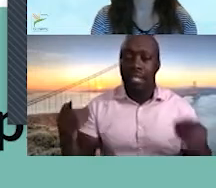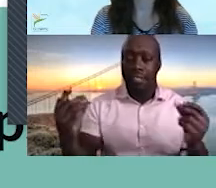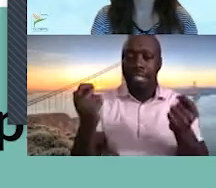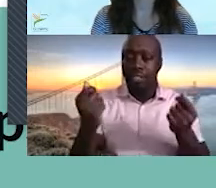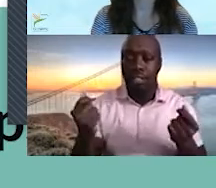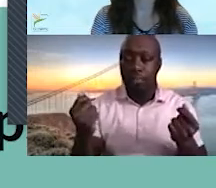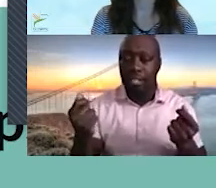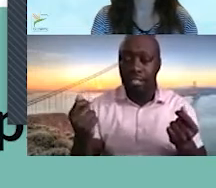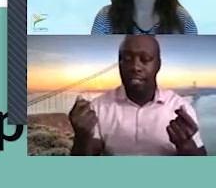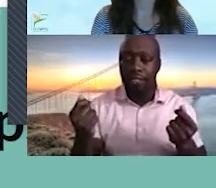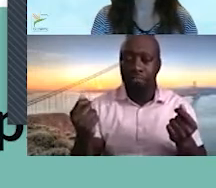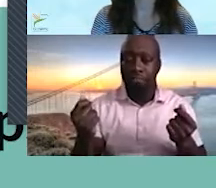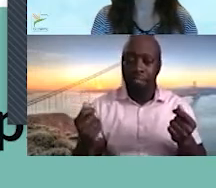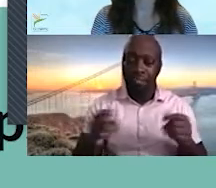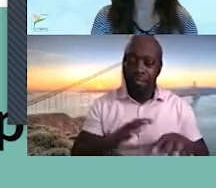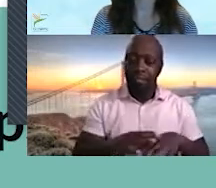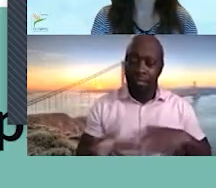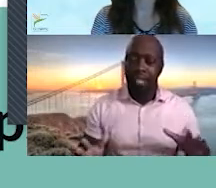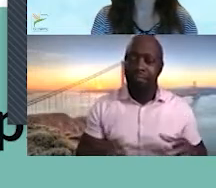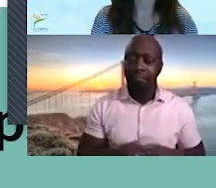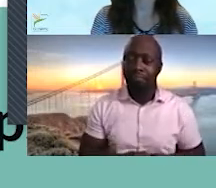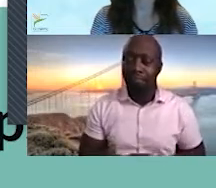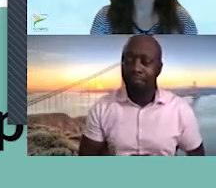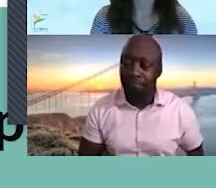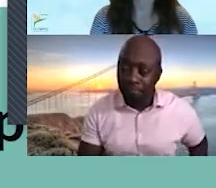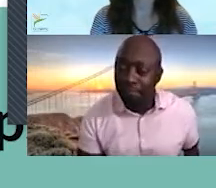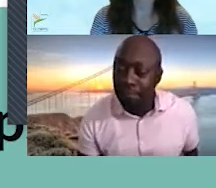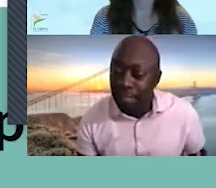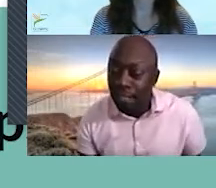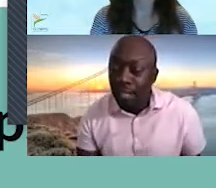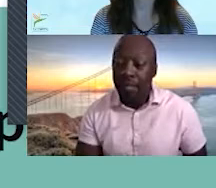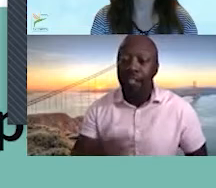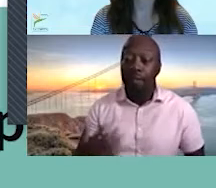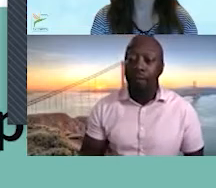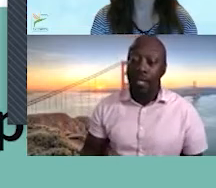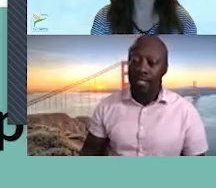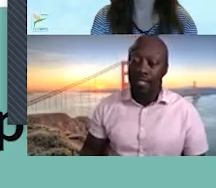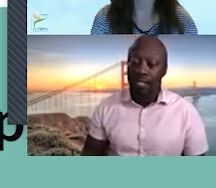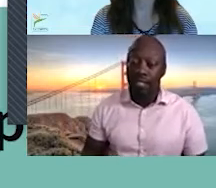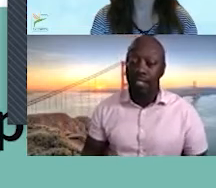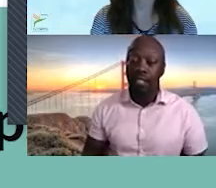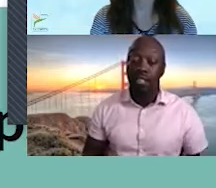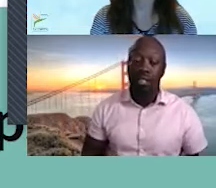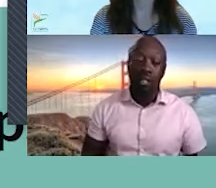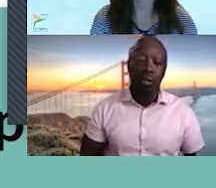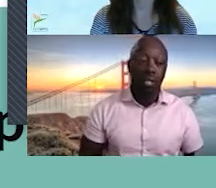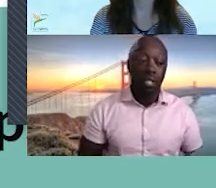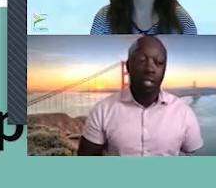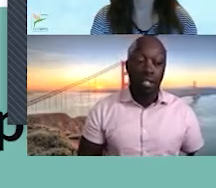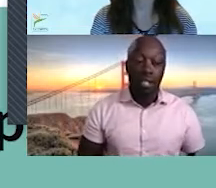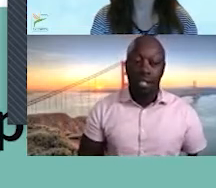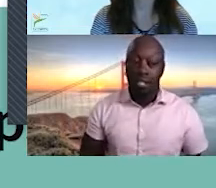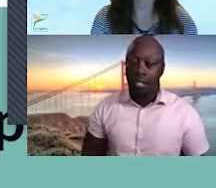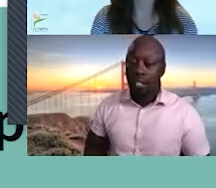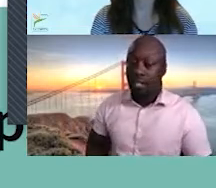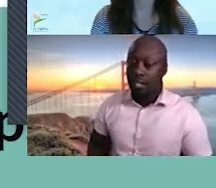to catch on immediately. Give them some time. Be their voice. So